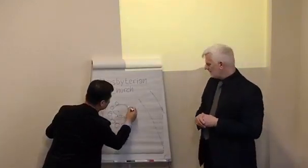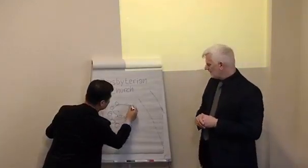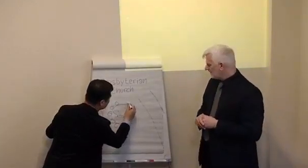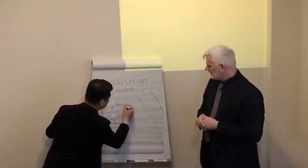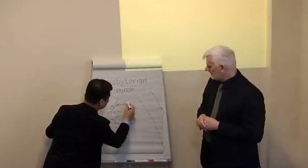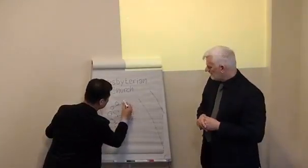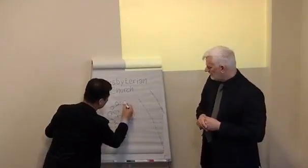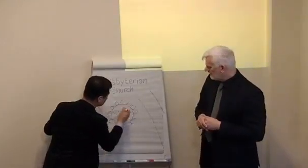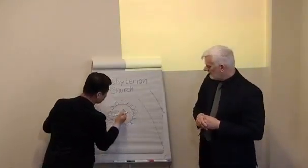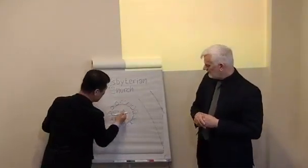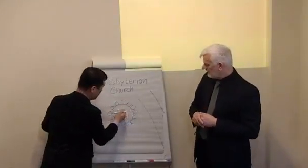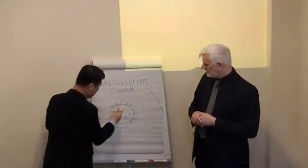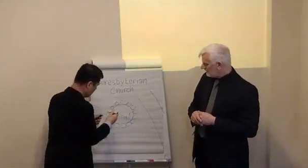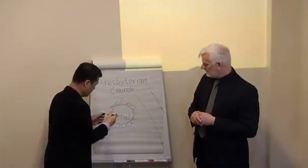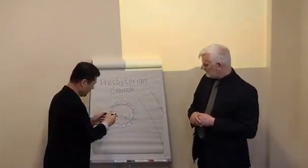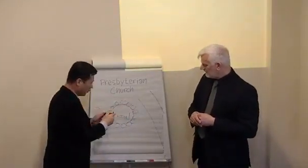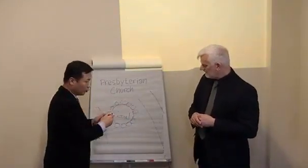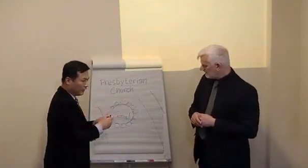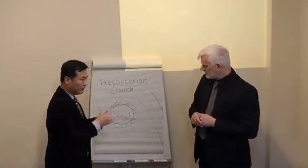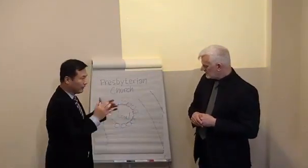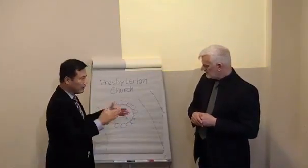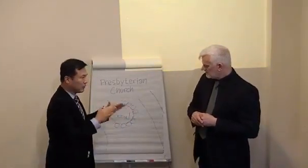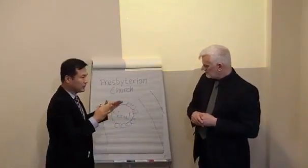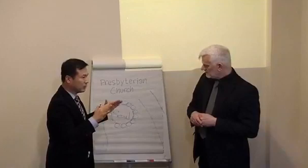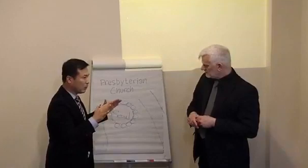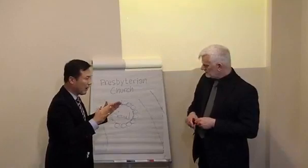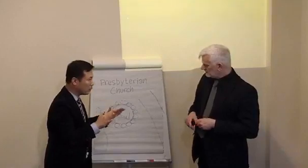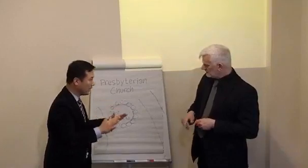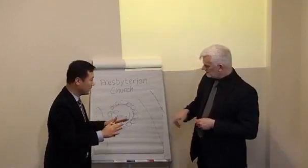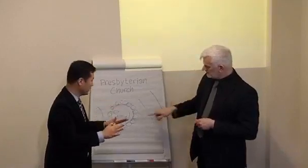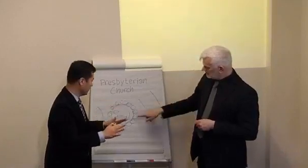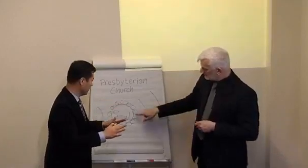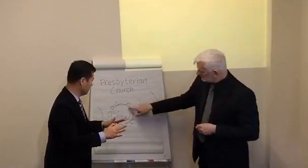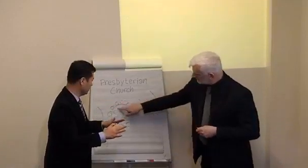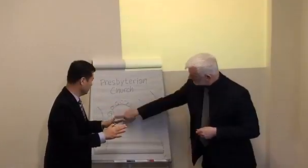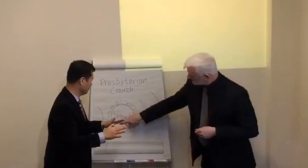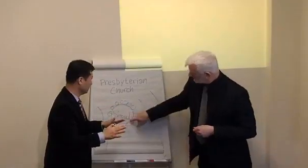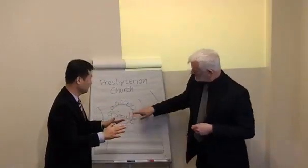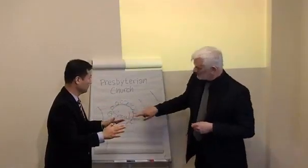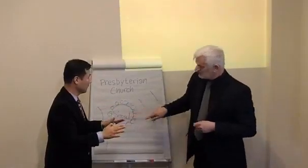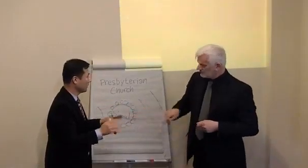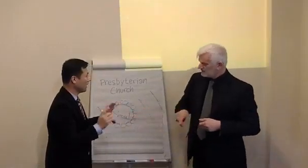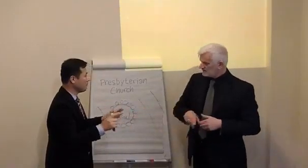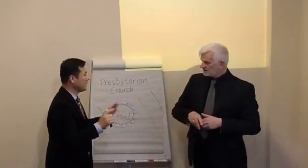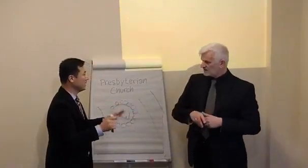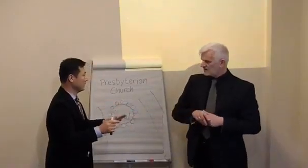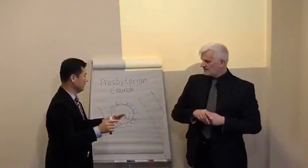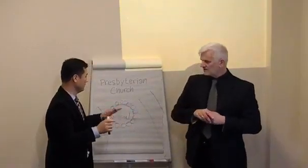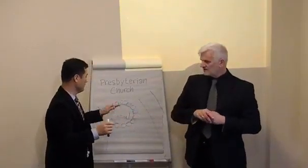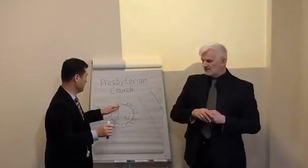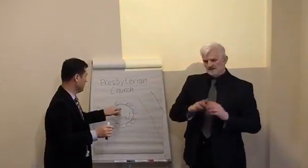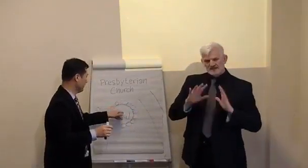Satellite city. So 25% of our population, 10 million people live